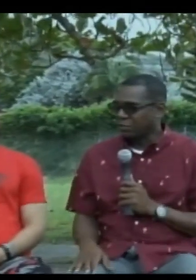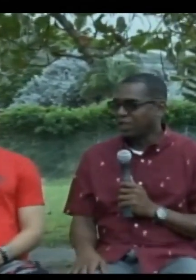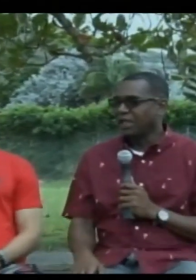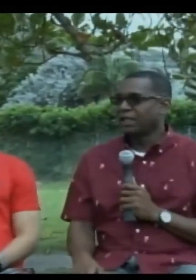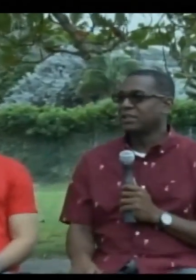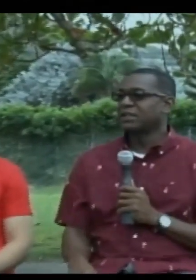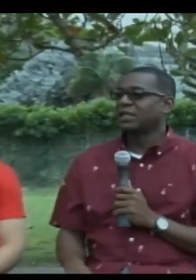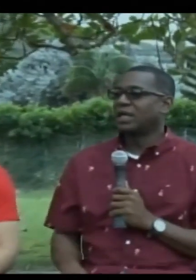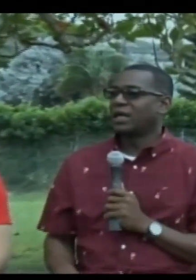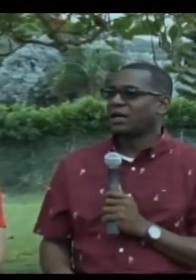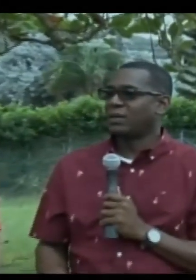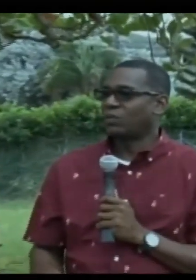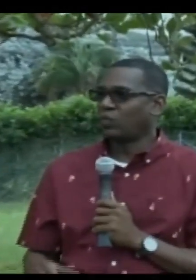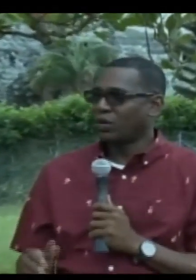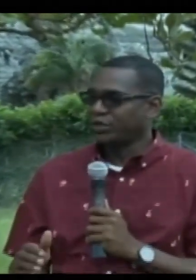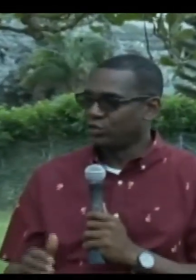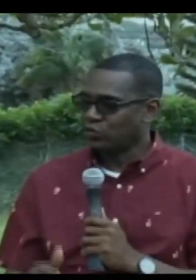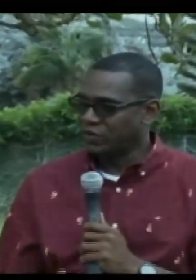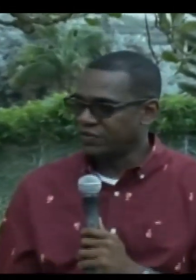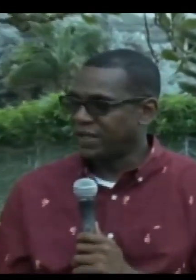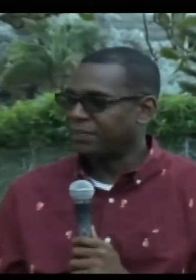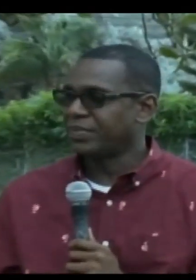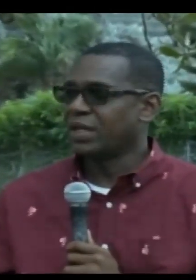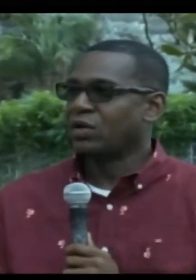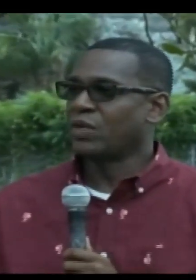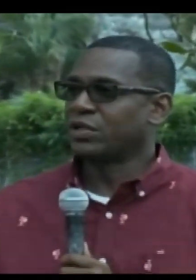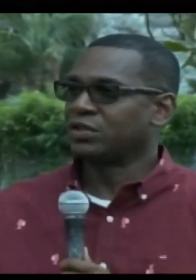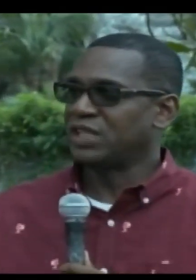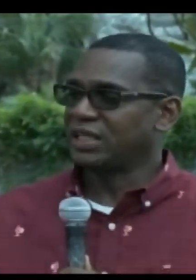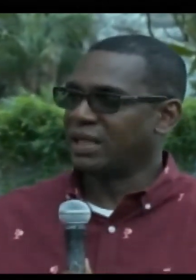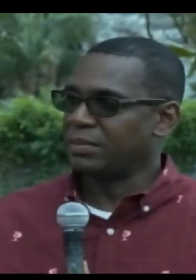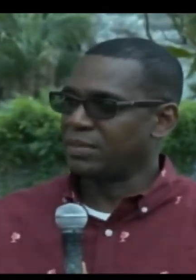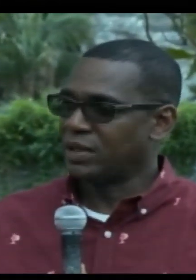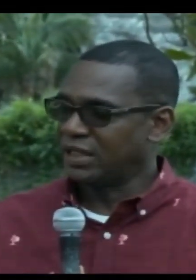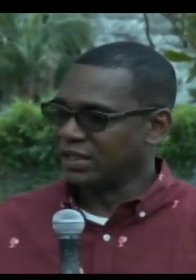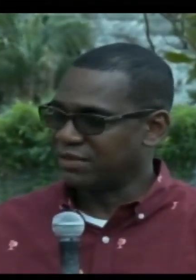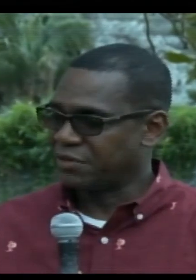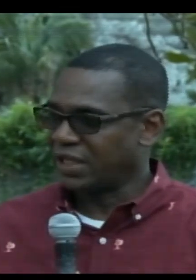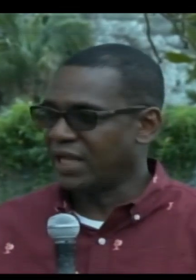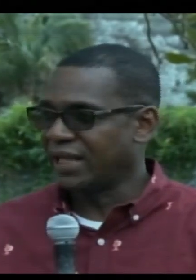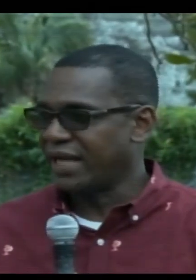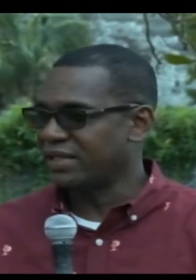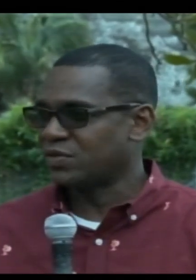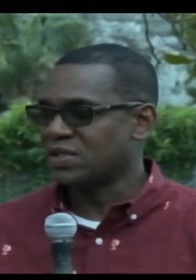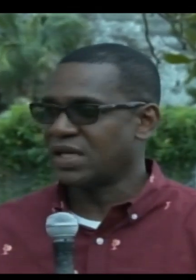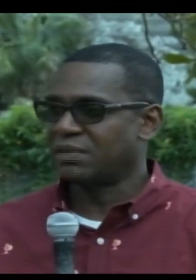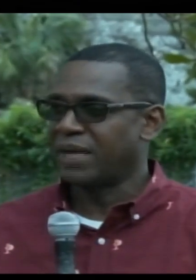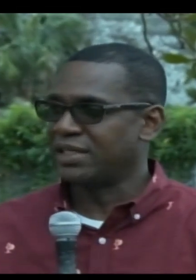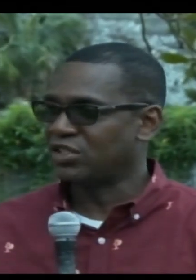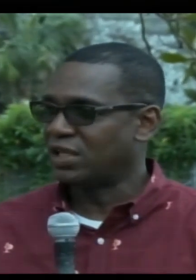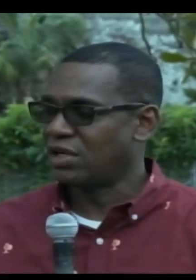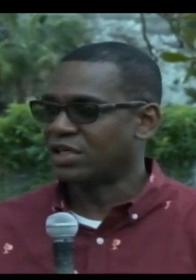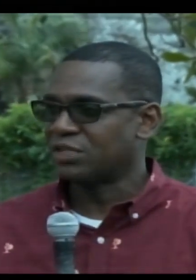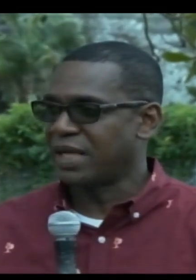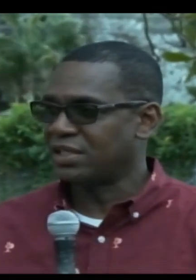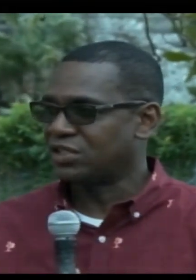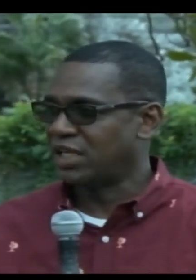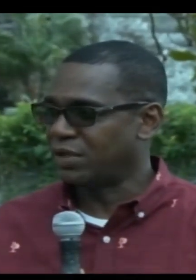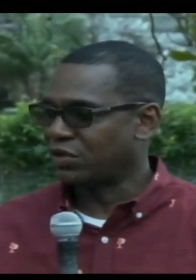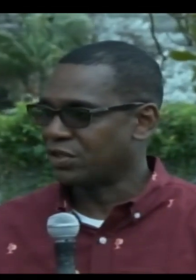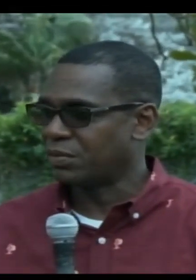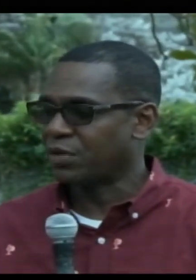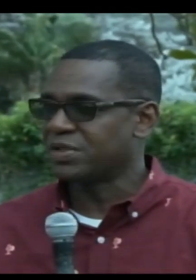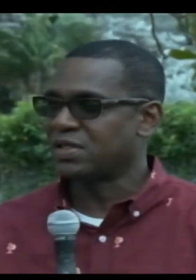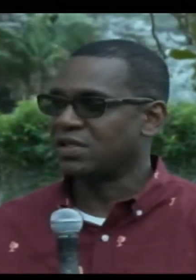them off the plane, what we do with them. We're going to take them in a different line, as we said, manage their luggage, manage